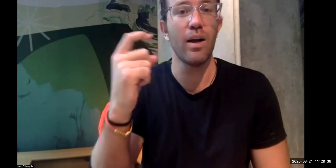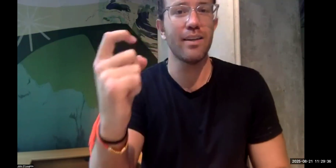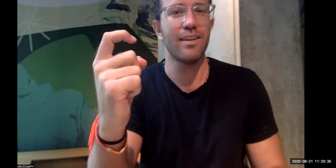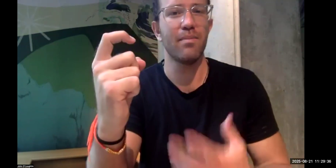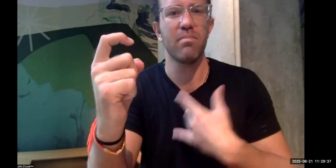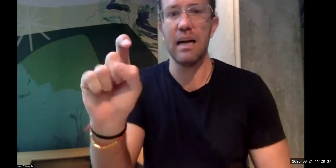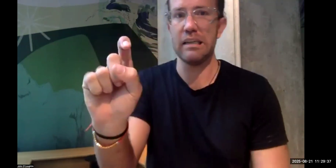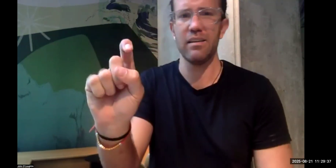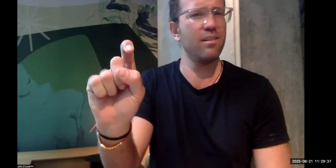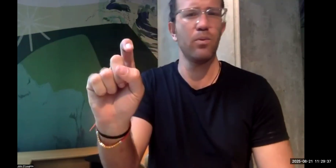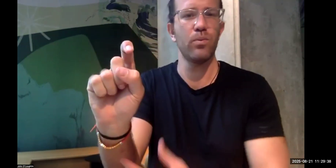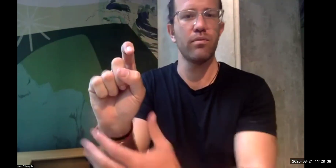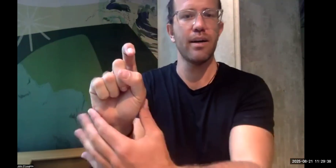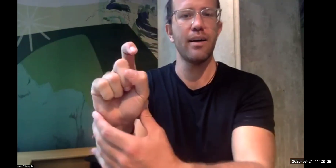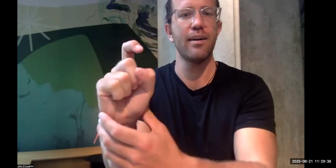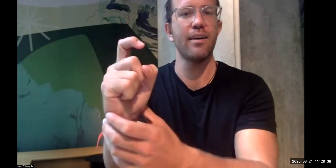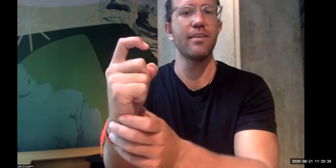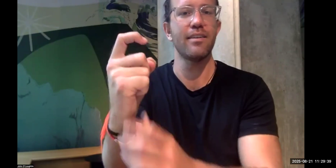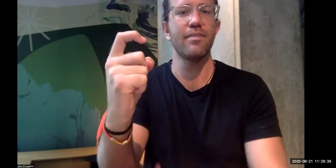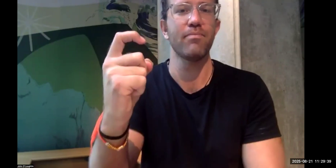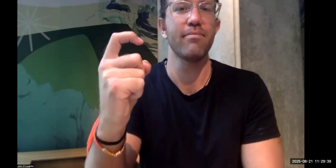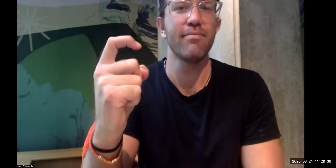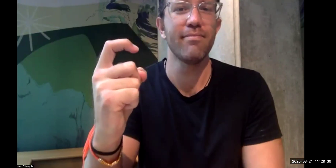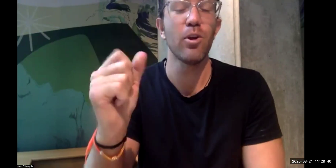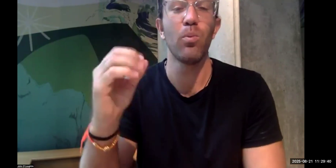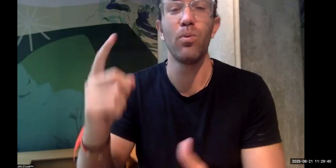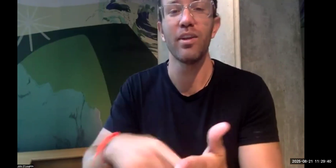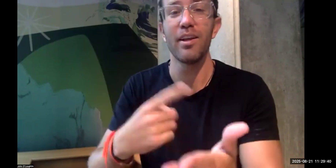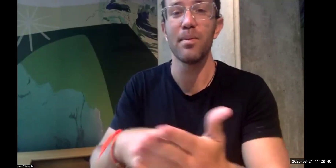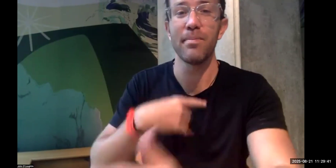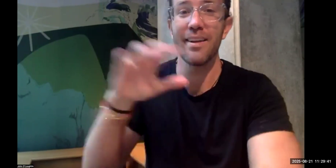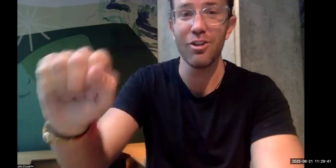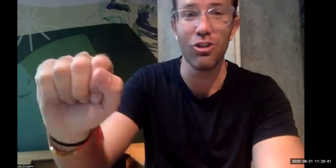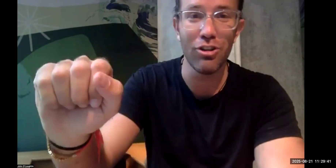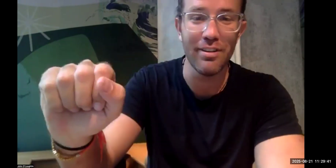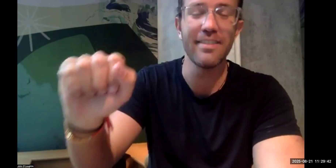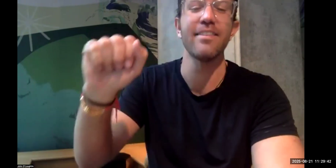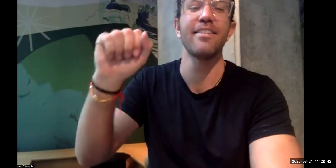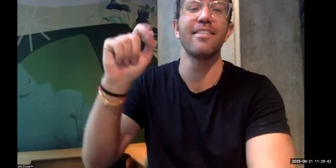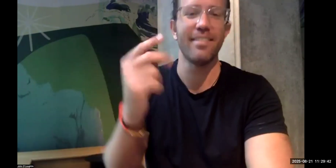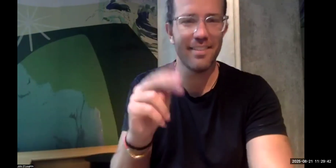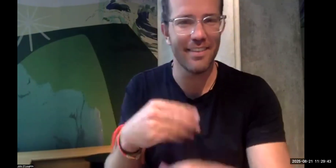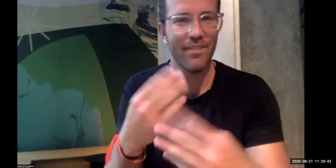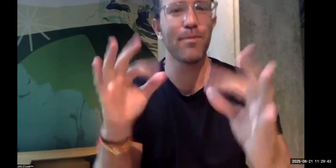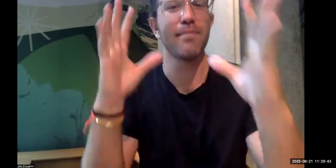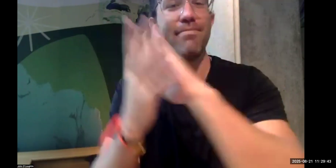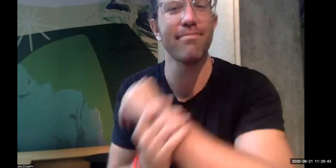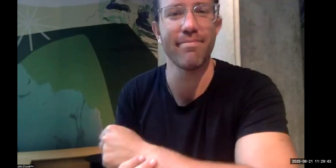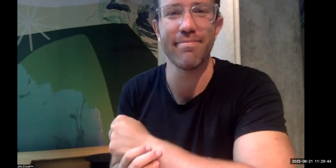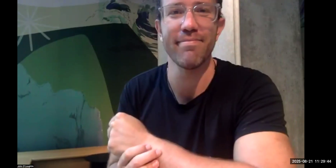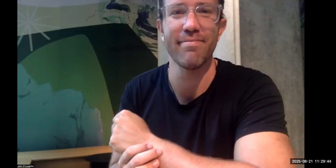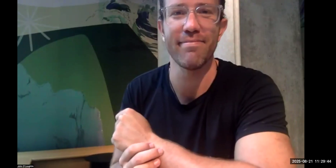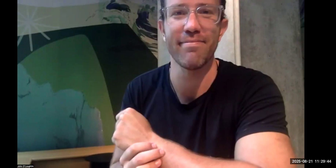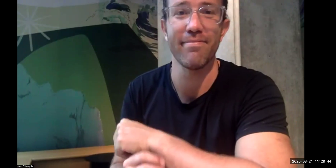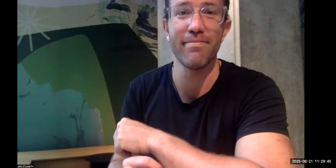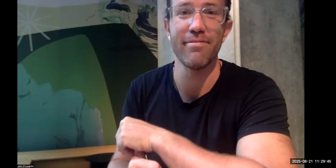you got to use specific palm orientation for X, so it's not facing out, it should be facing the other way, and I will be catching those